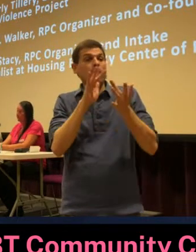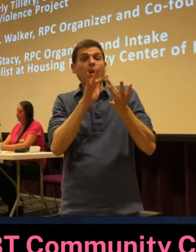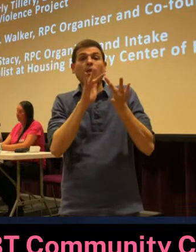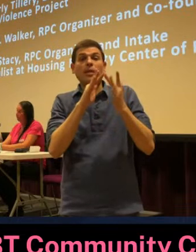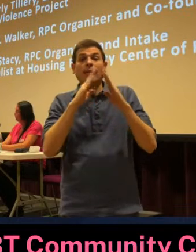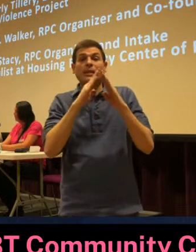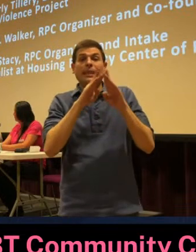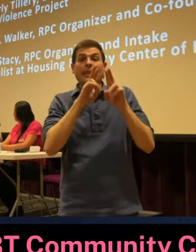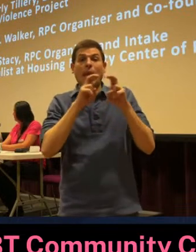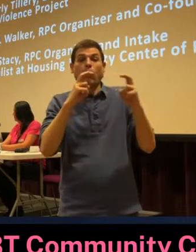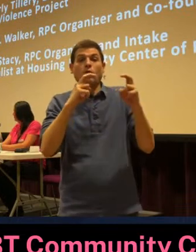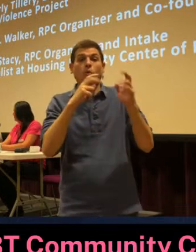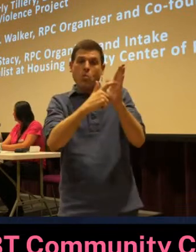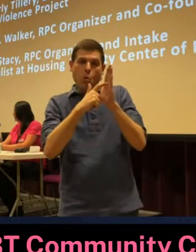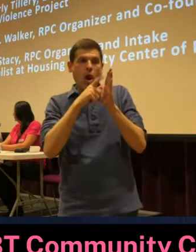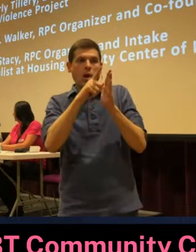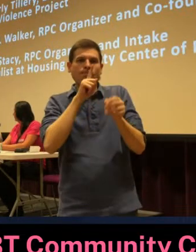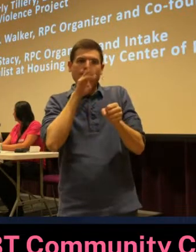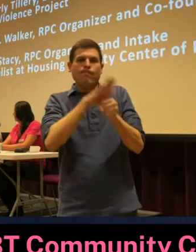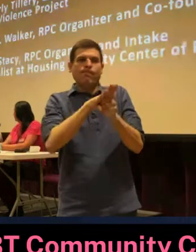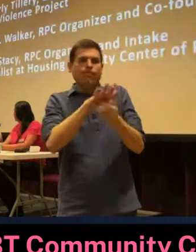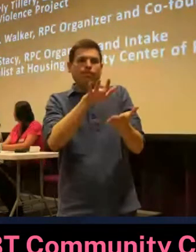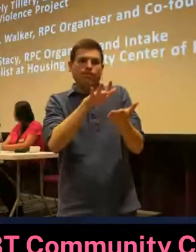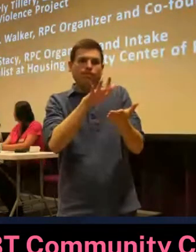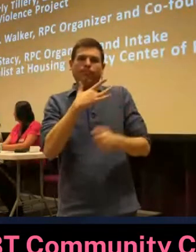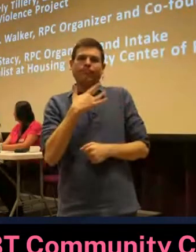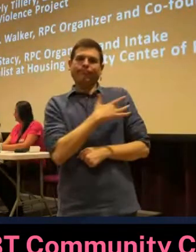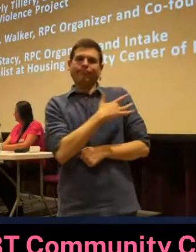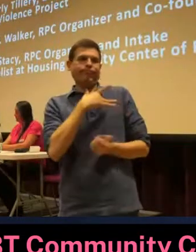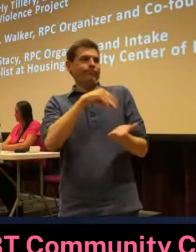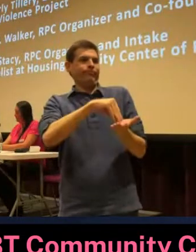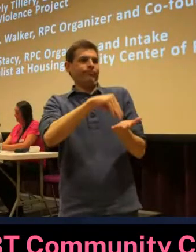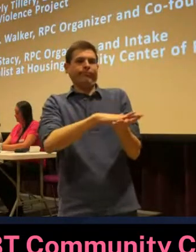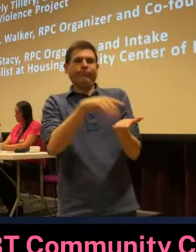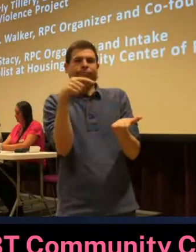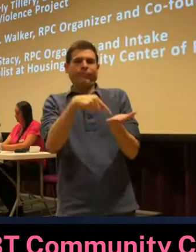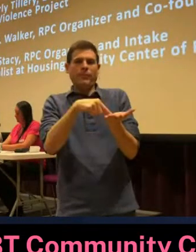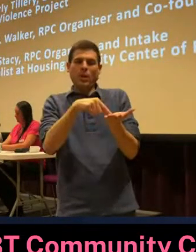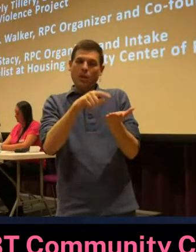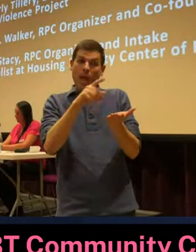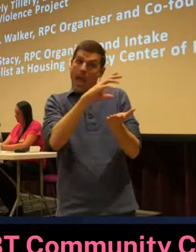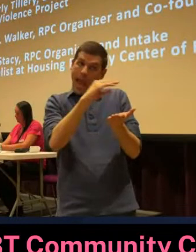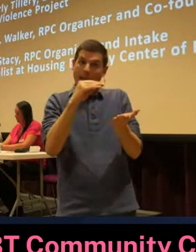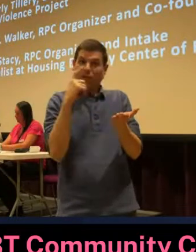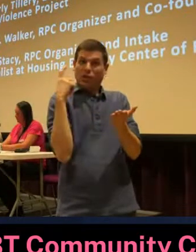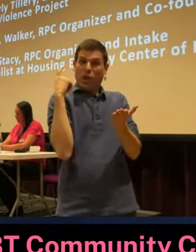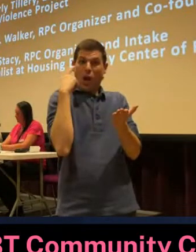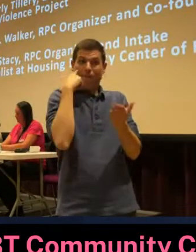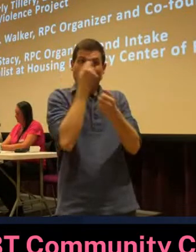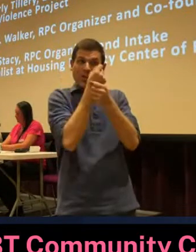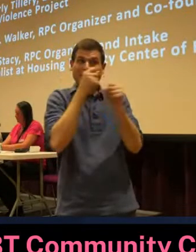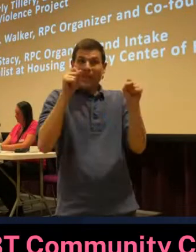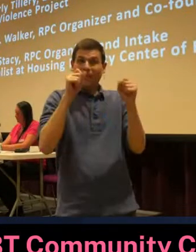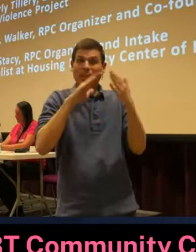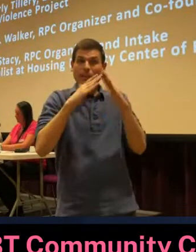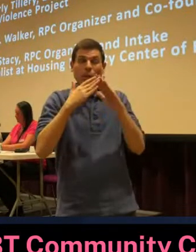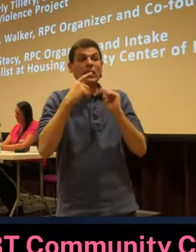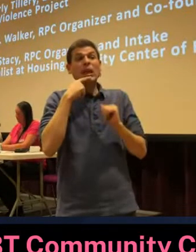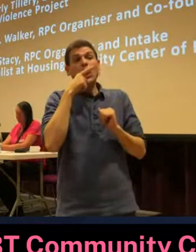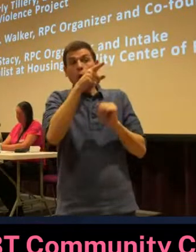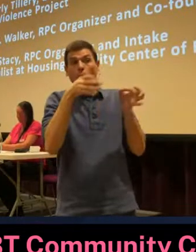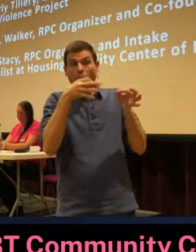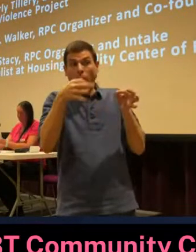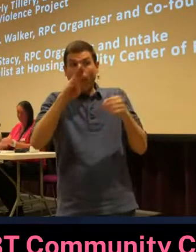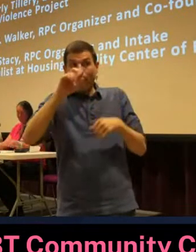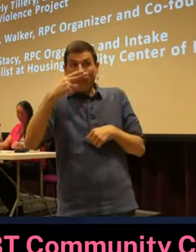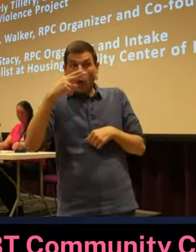council and the chair of the public safety committee that All right, you've rescheduled this to March